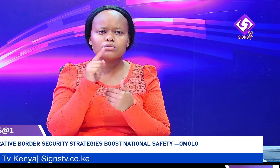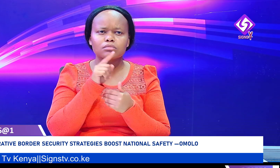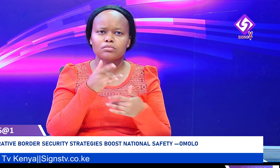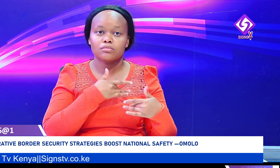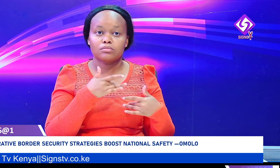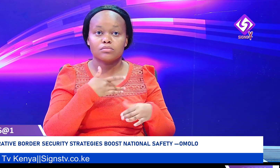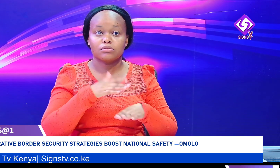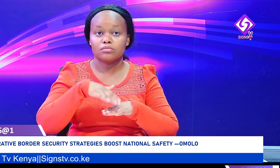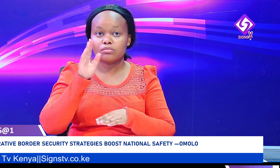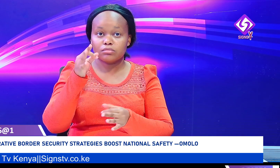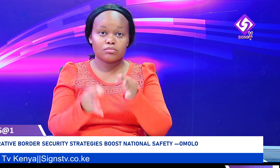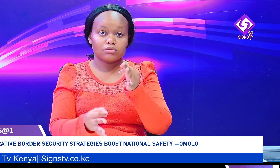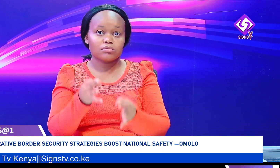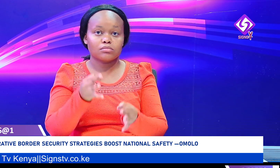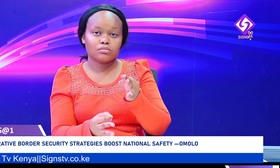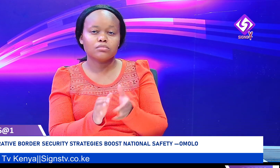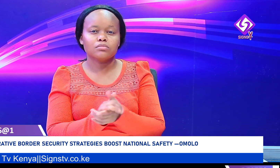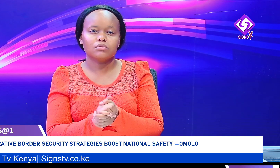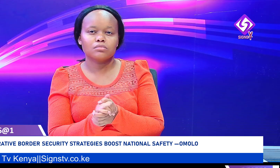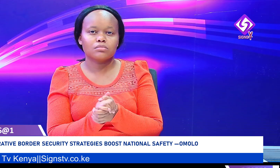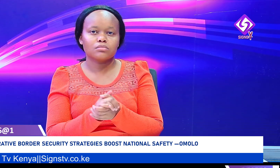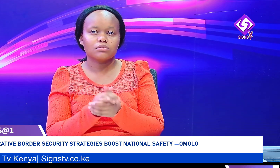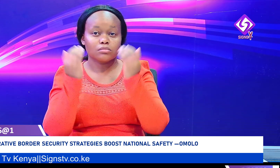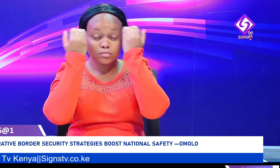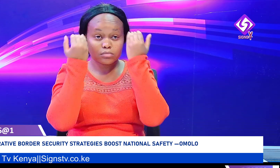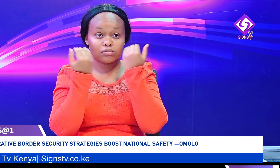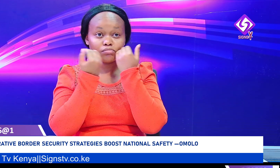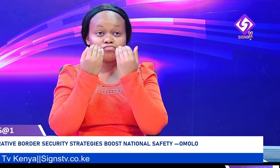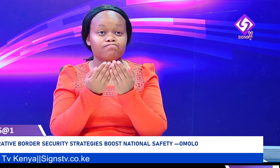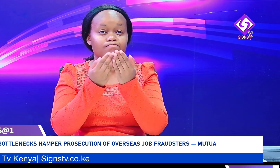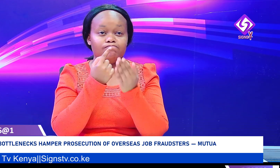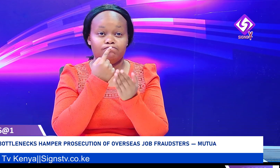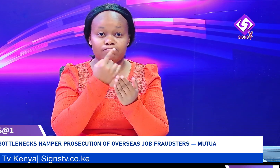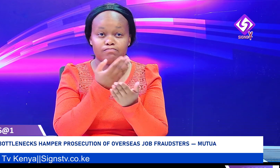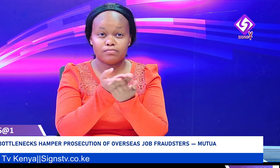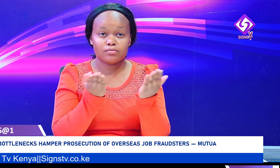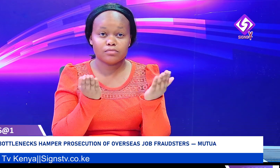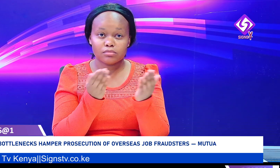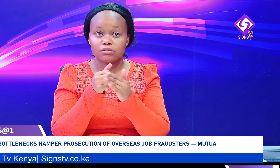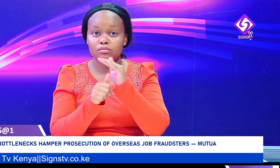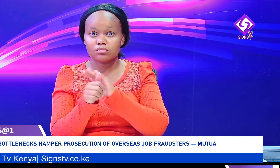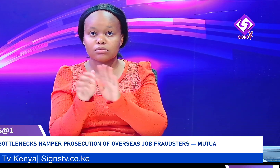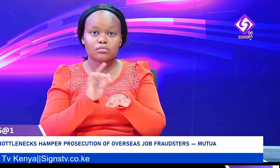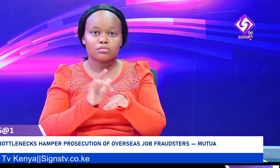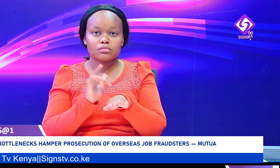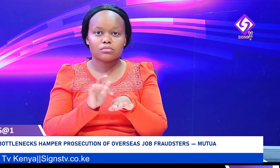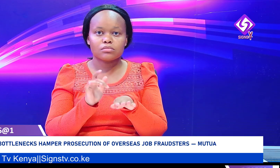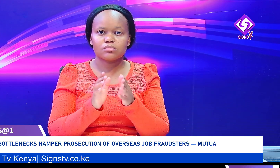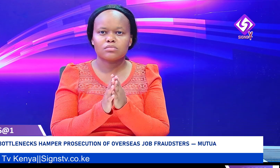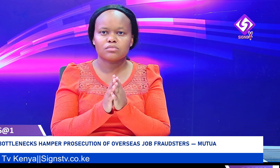judicial bottlenecks and lengthy court procedures, saying they are undermining efforts to